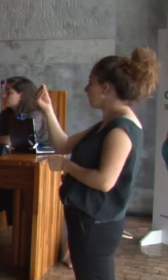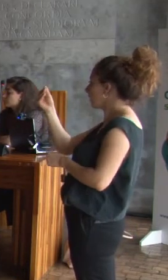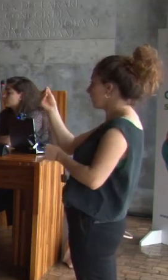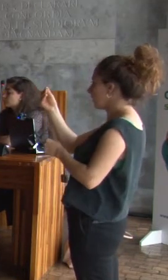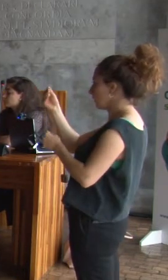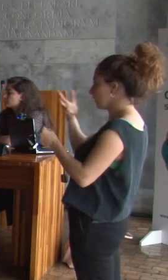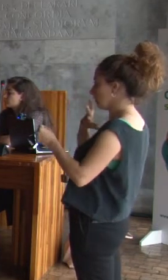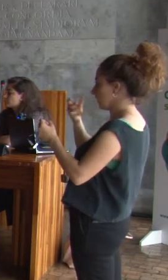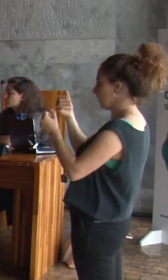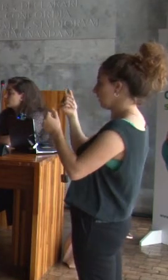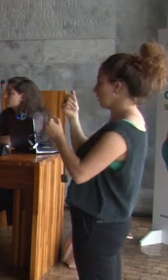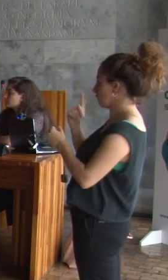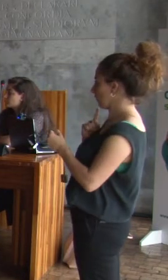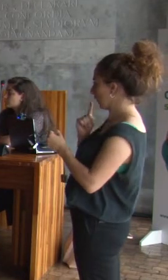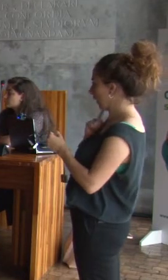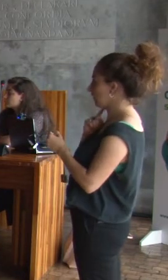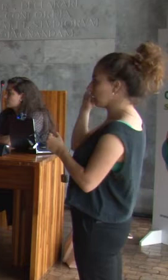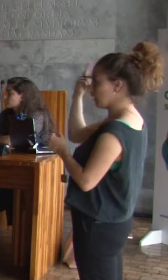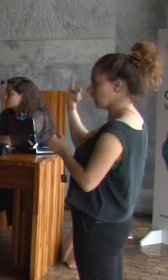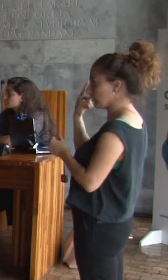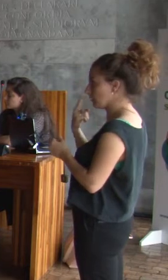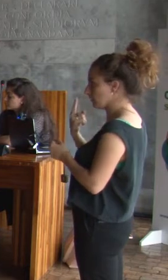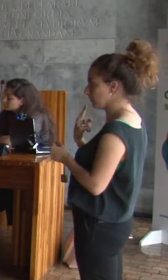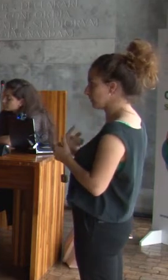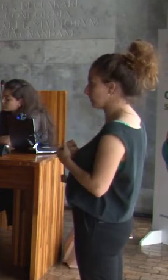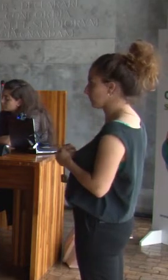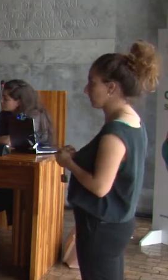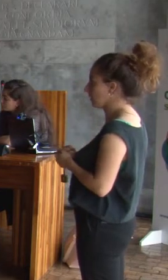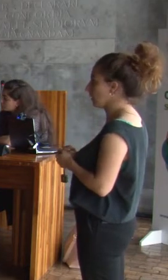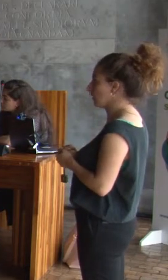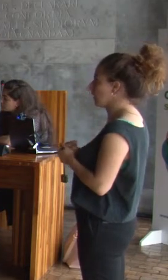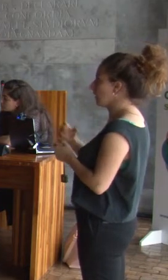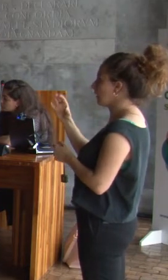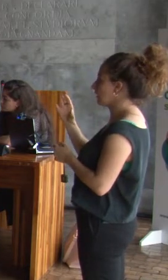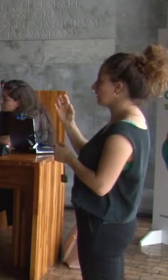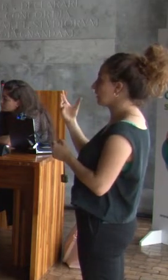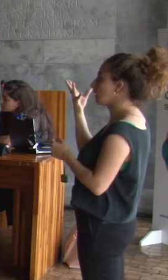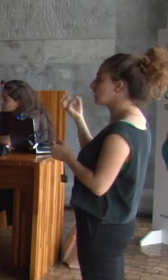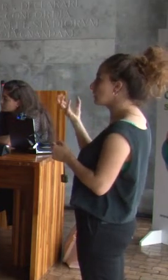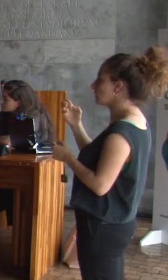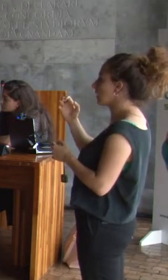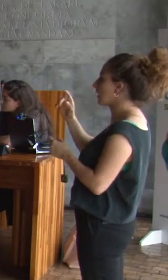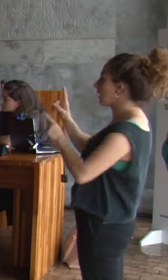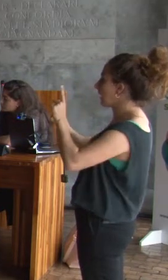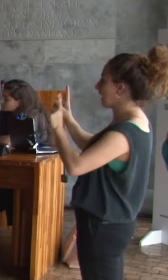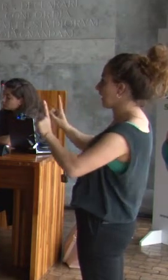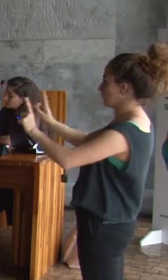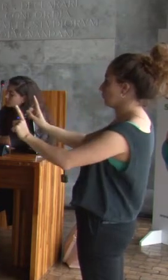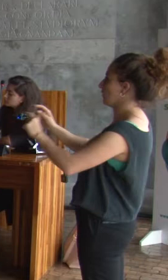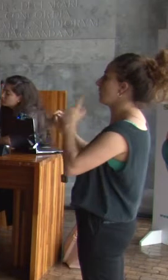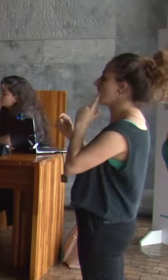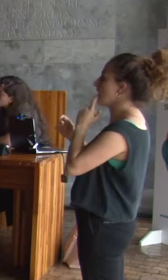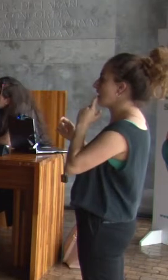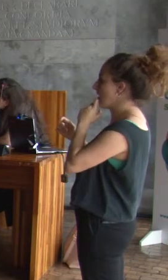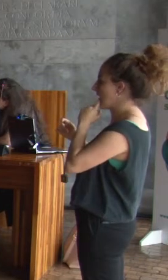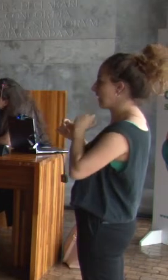that depicts soldiers and Jews. Cristina is recording a post in Cannaregio area. Right by the main